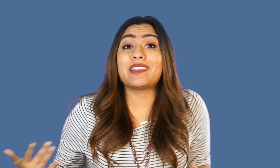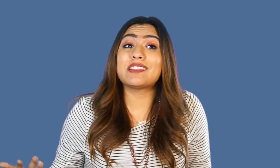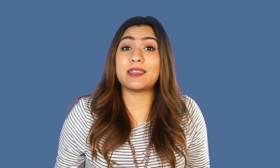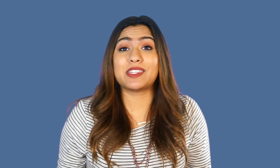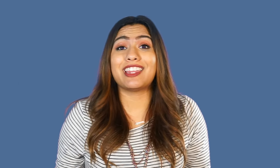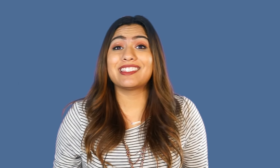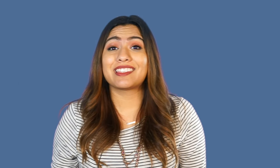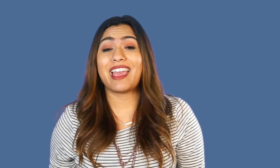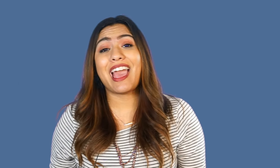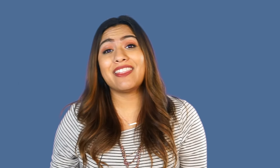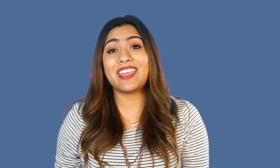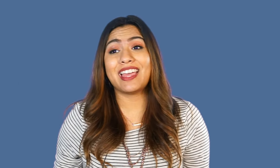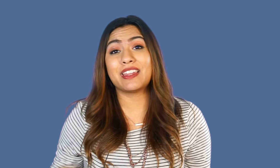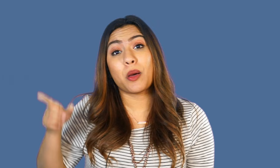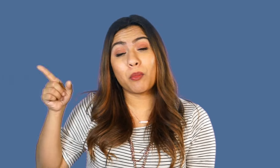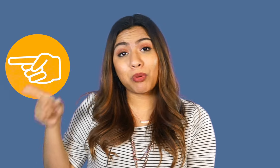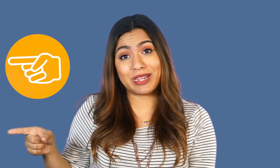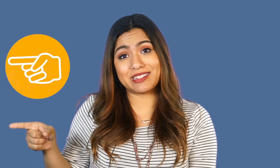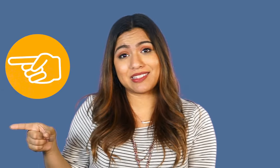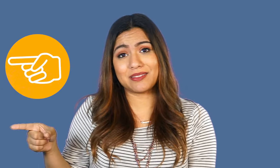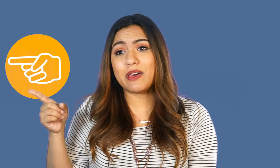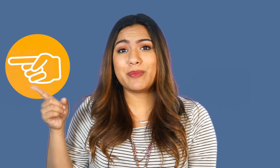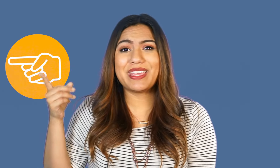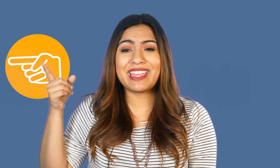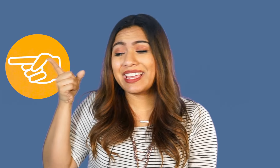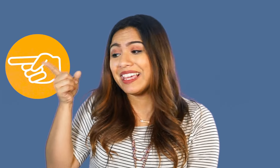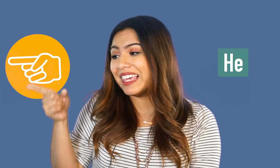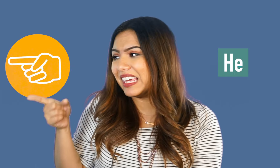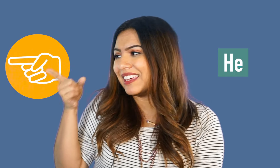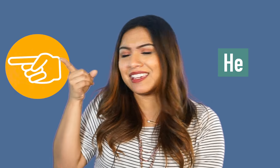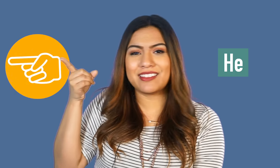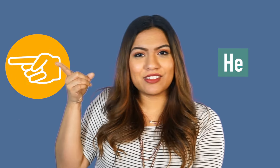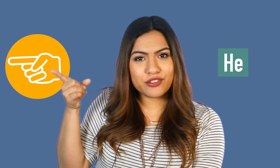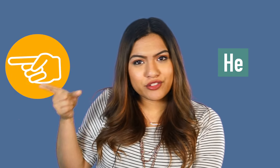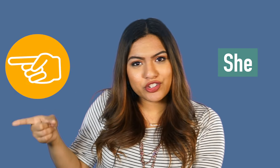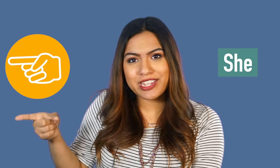the same sentence, and then point. That would be he,